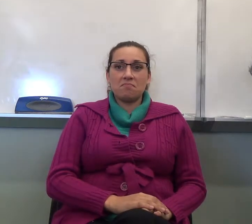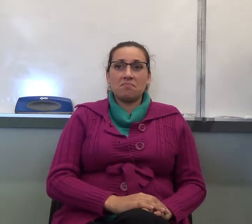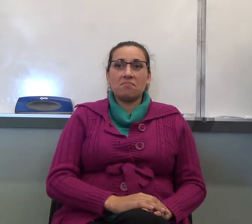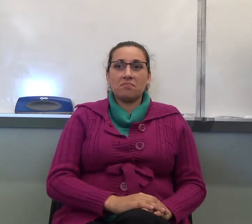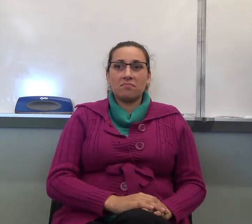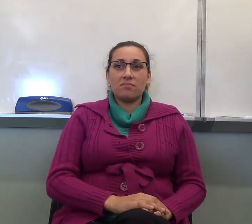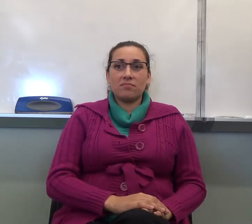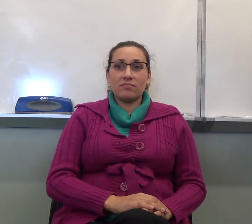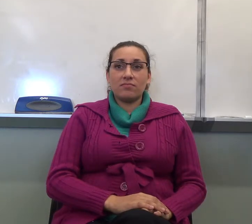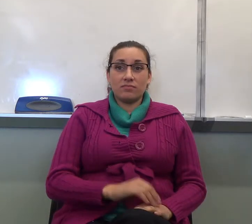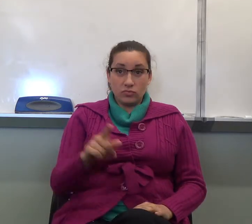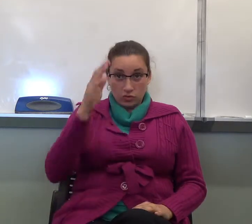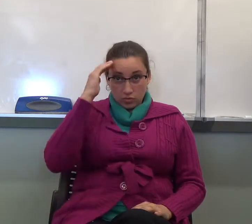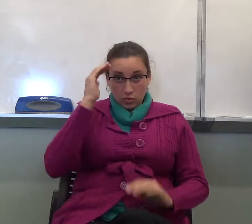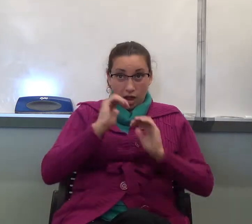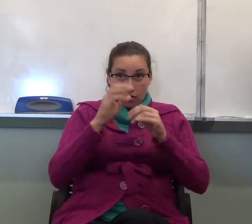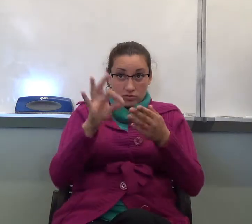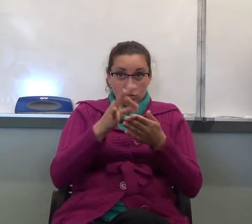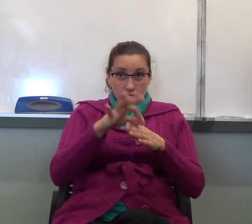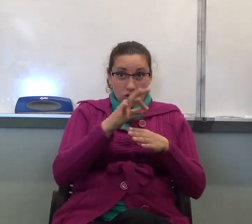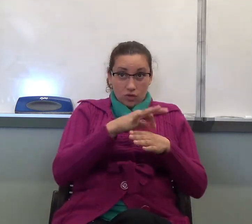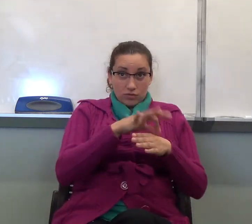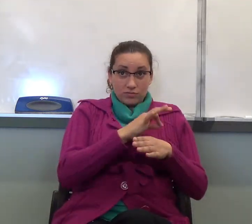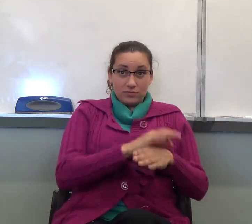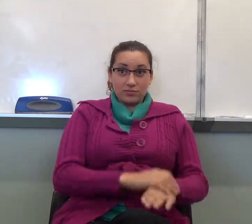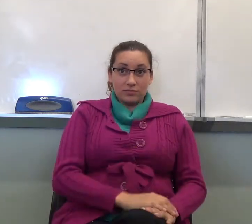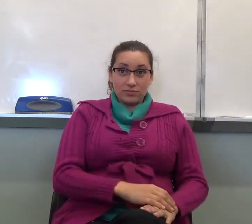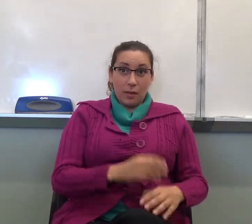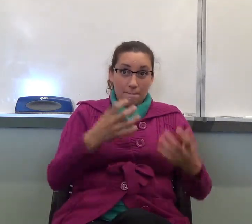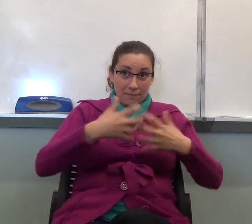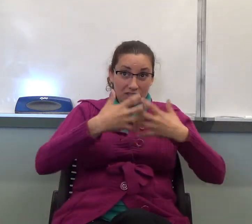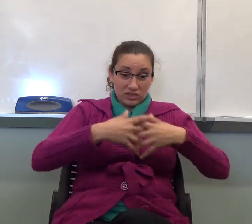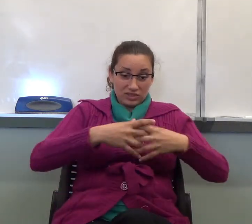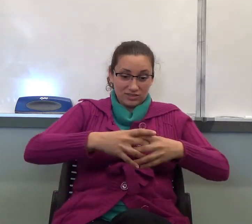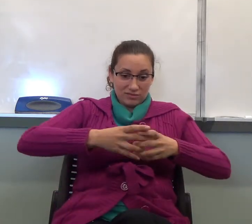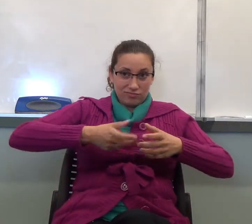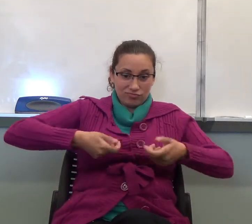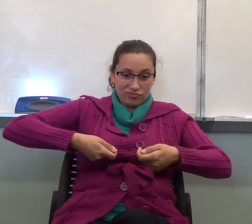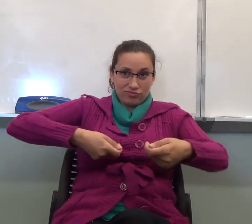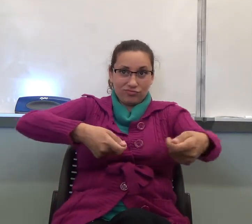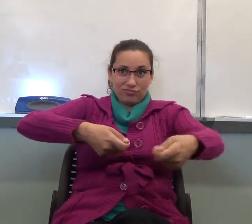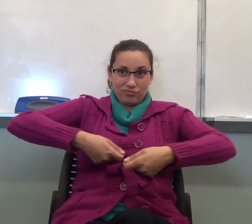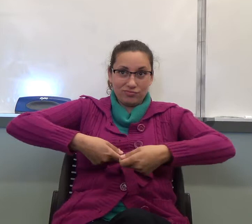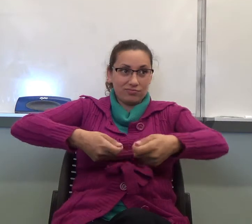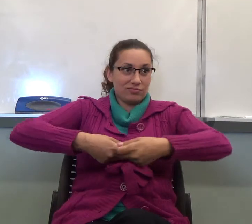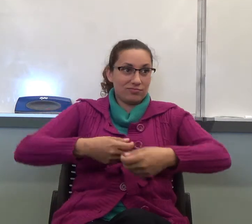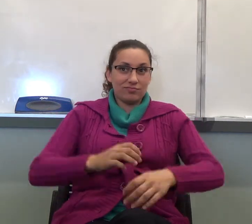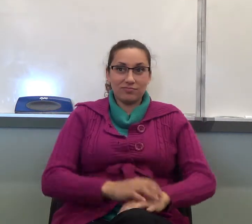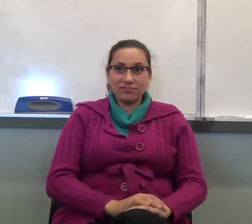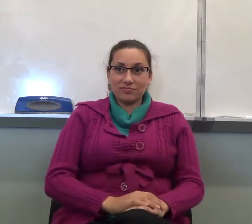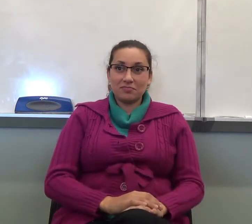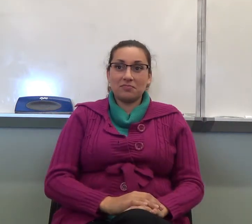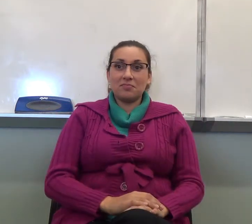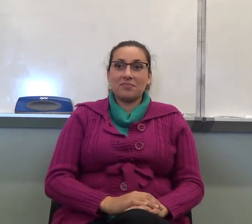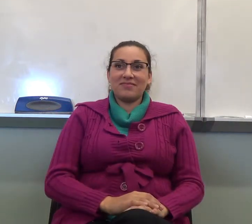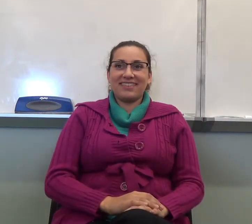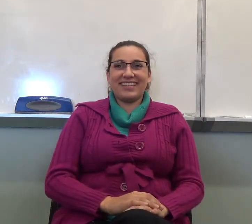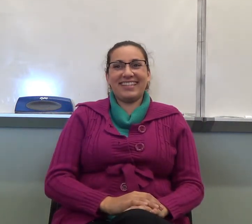want the opposite from -6, I have to go back over here the same distance away. There it is, +6. So we say it both ways. We